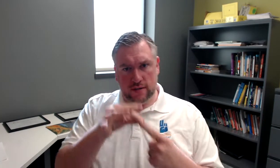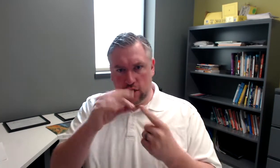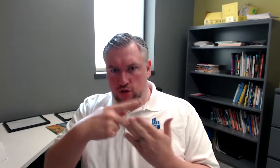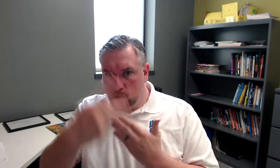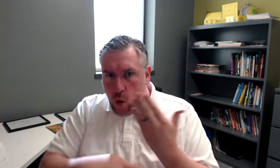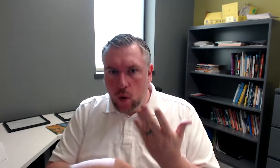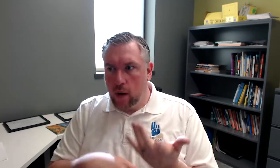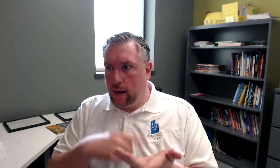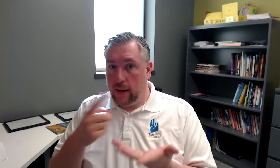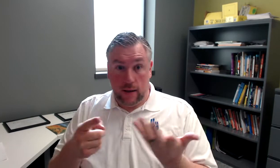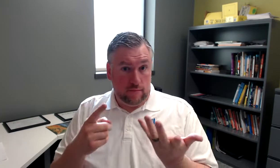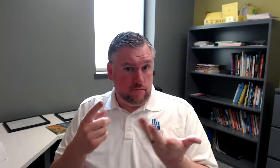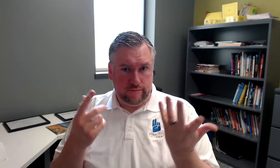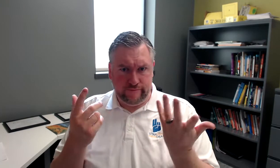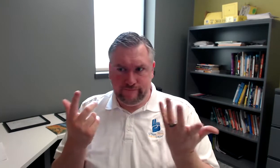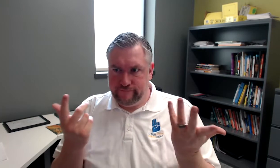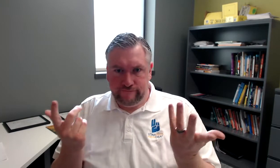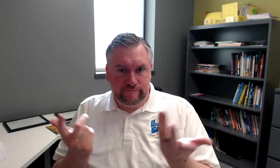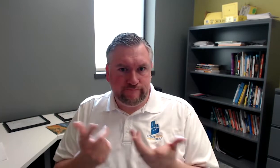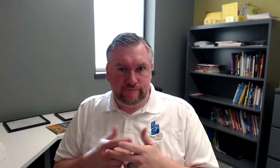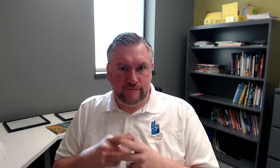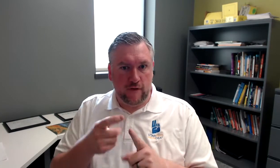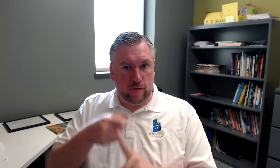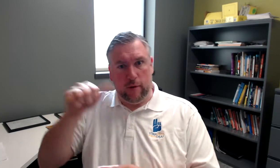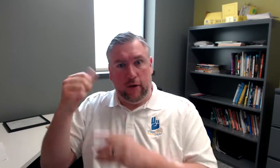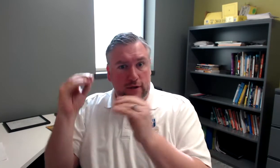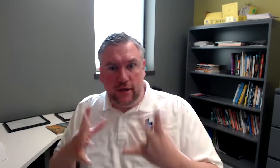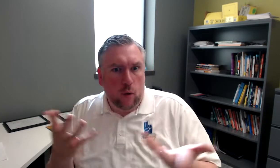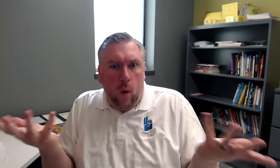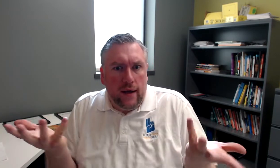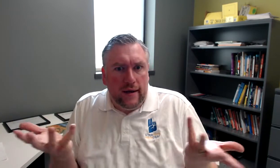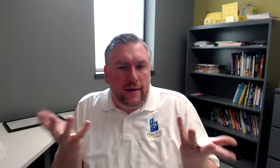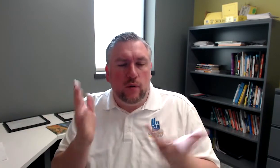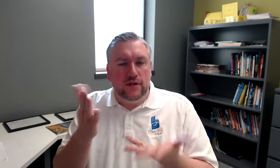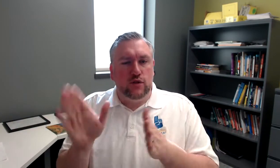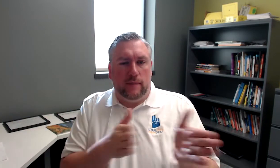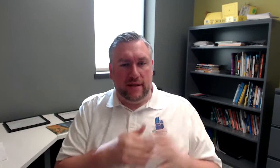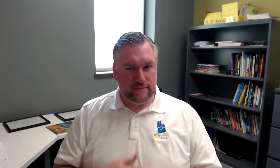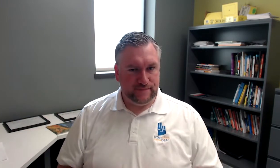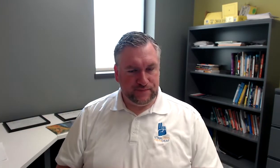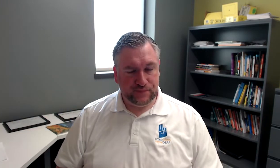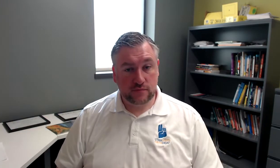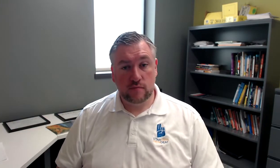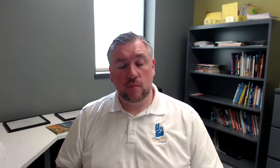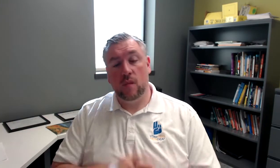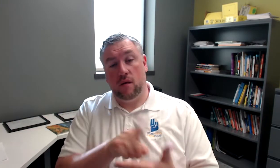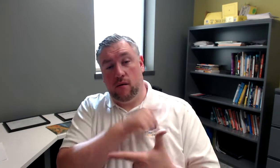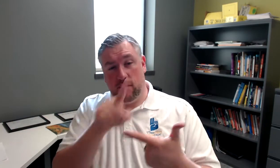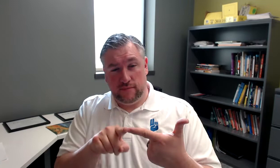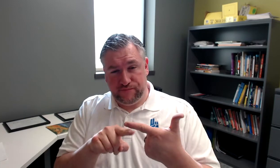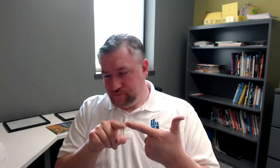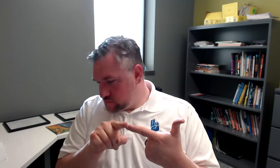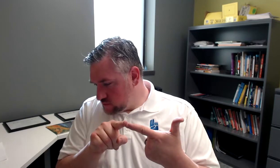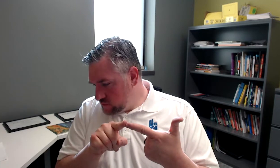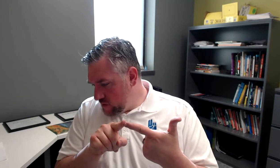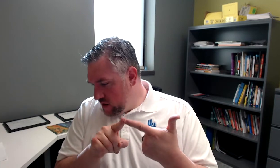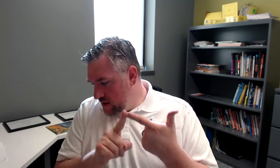are you going to use regular work, a special program, like from another teacher? What are you going to do? What's your plan? Second